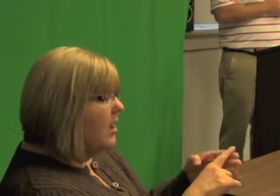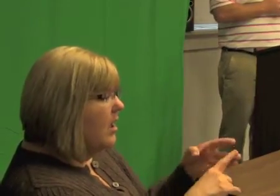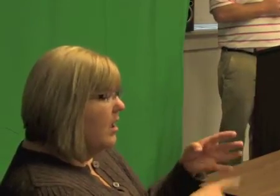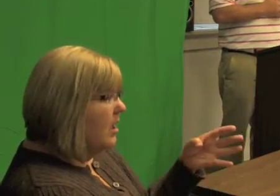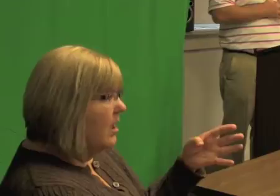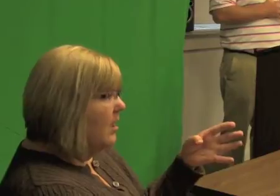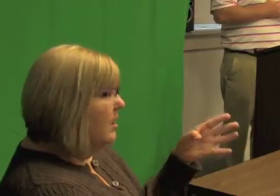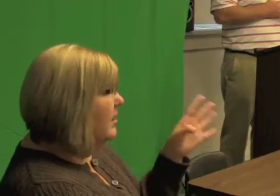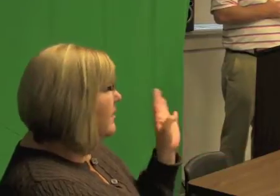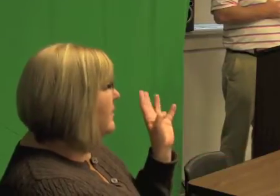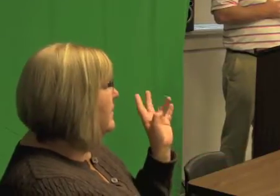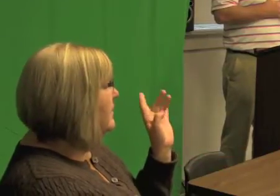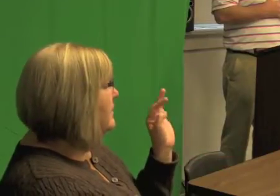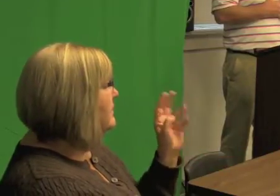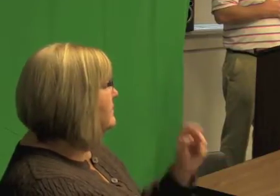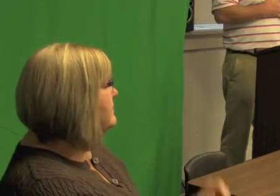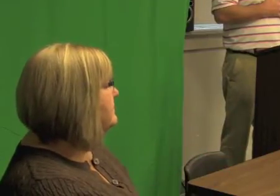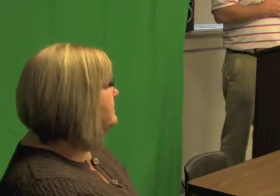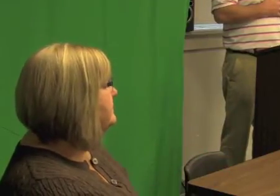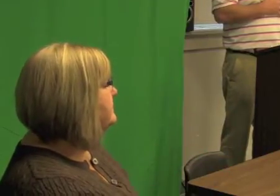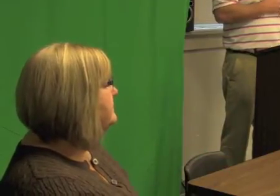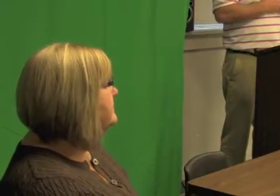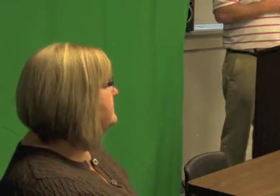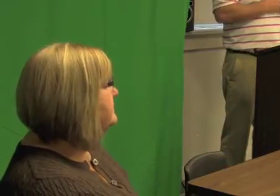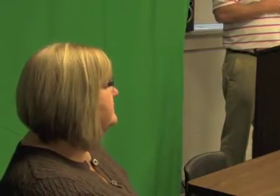would it be?